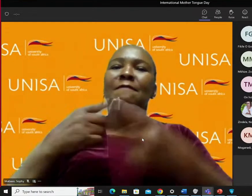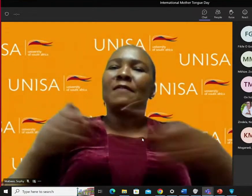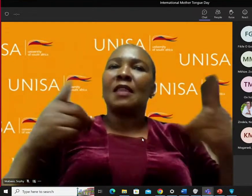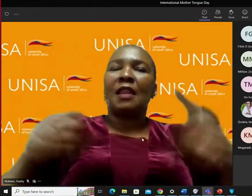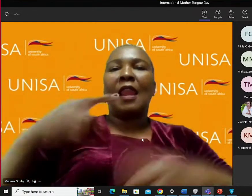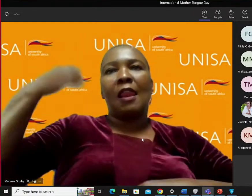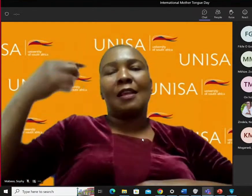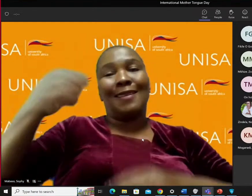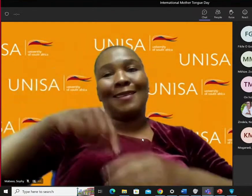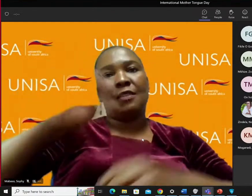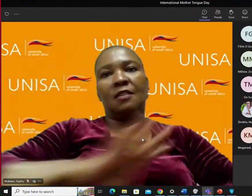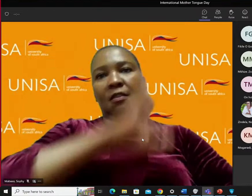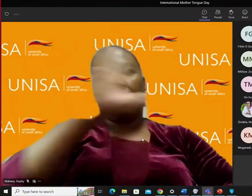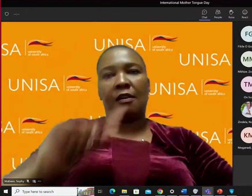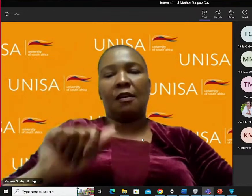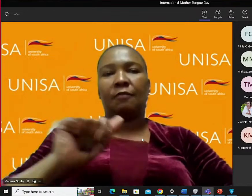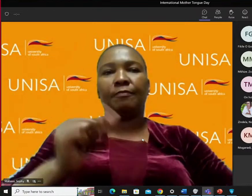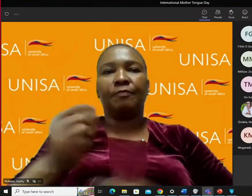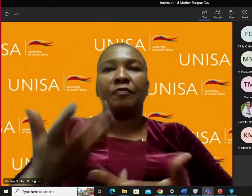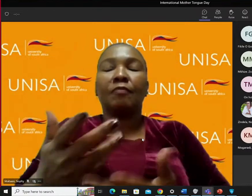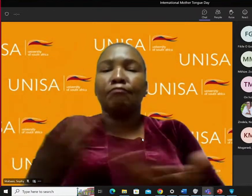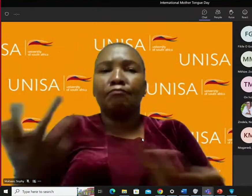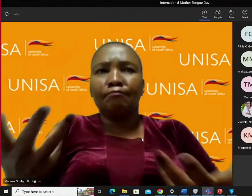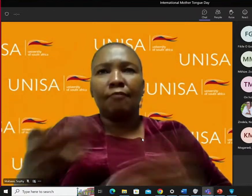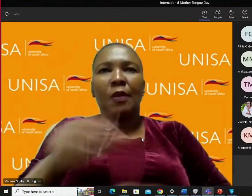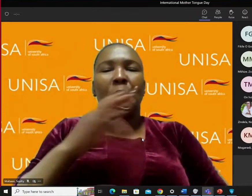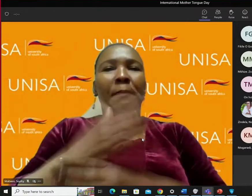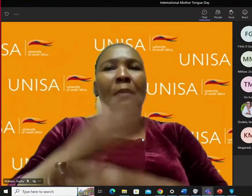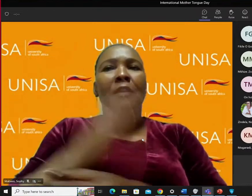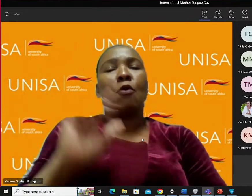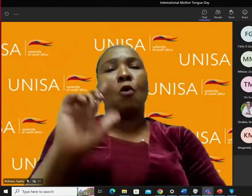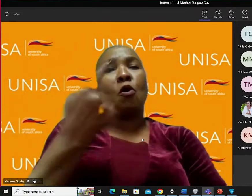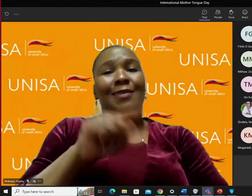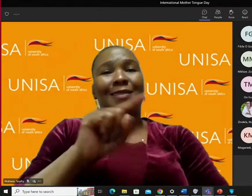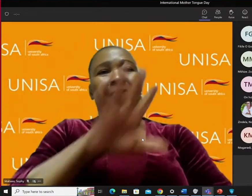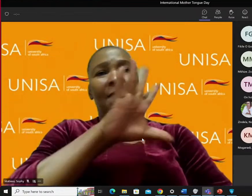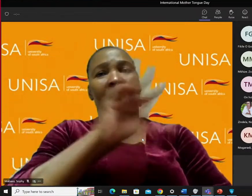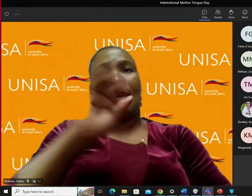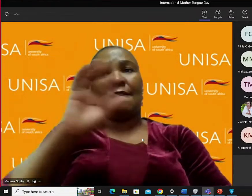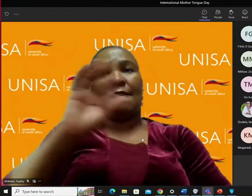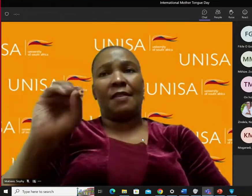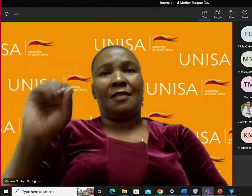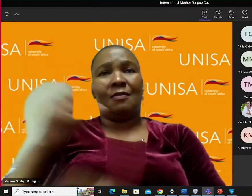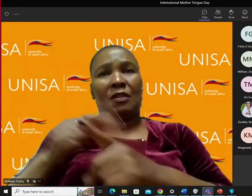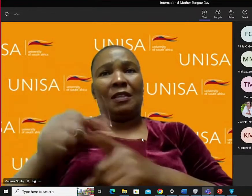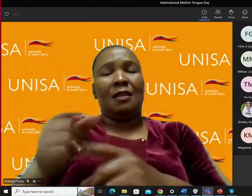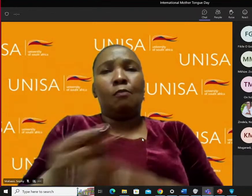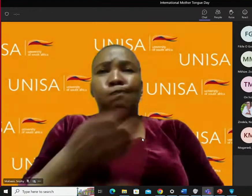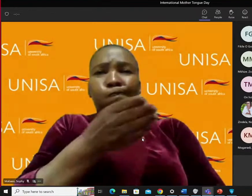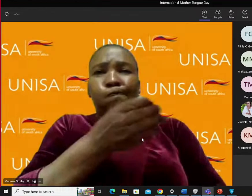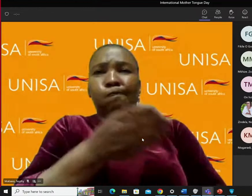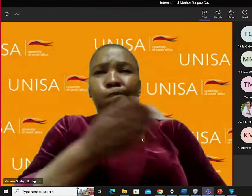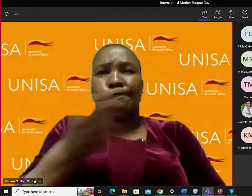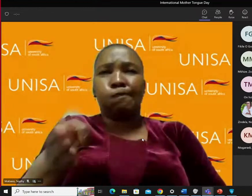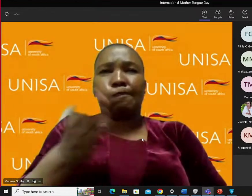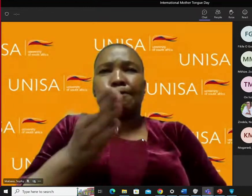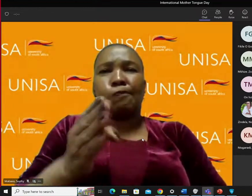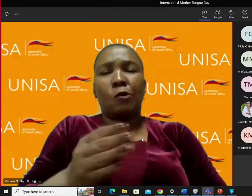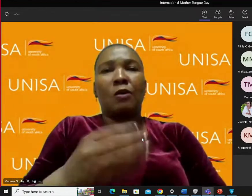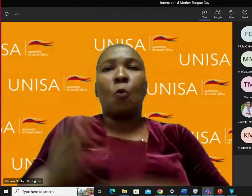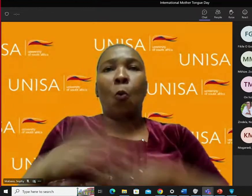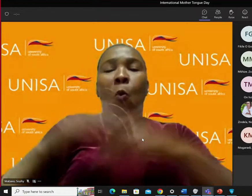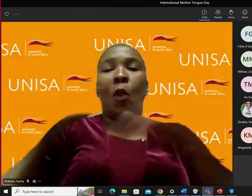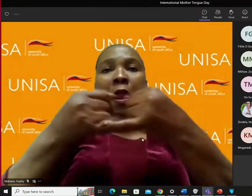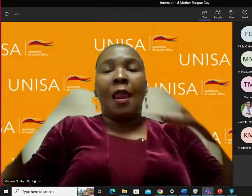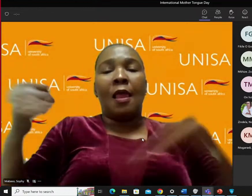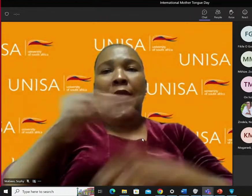Africa. We have made all of these 500 terms available in a freely available online platform